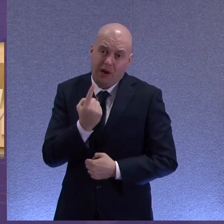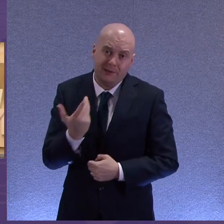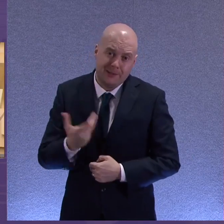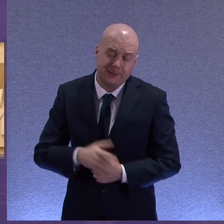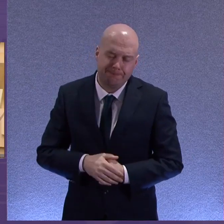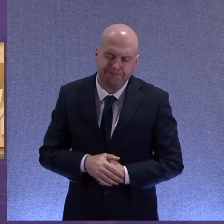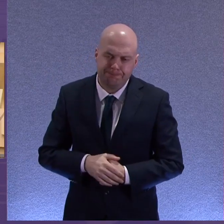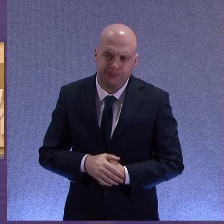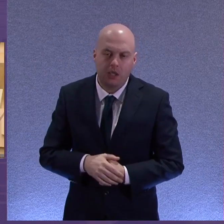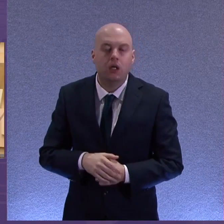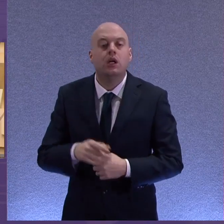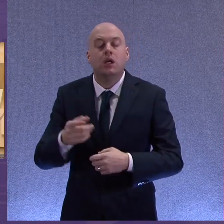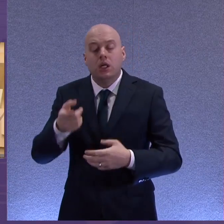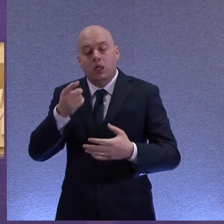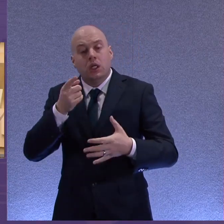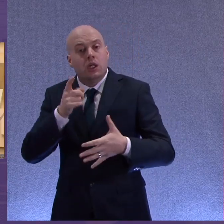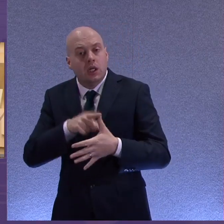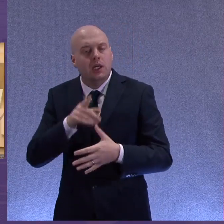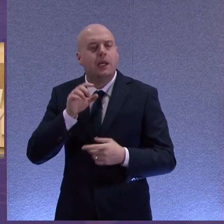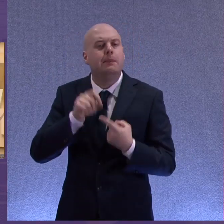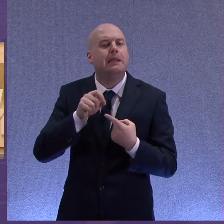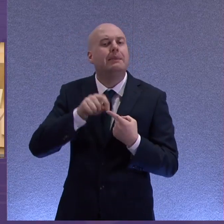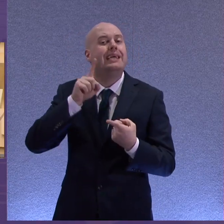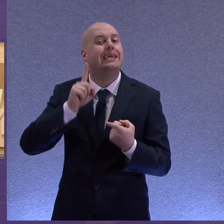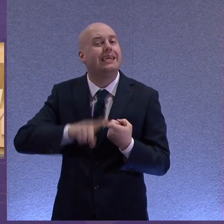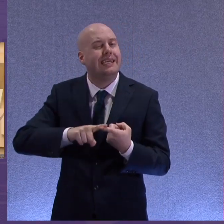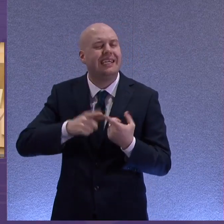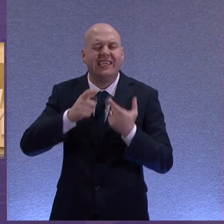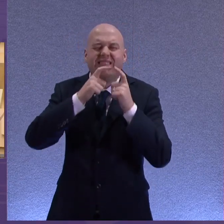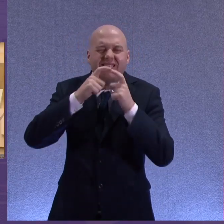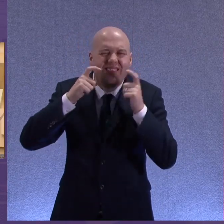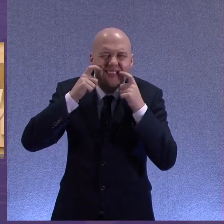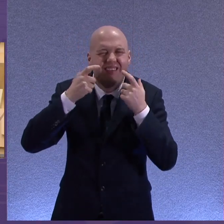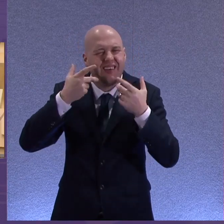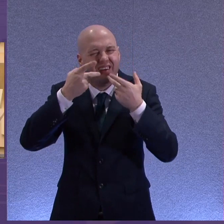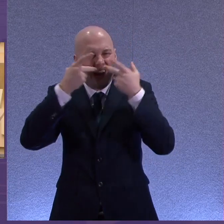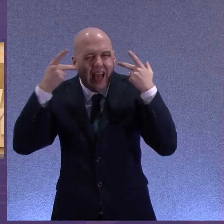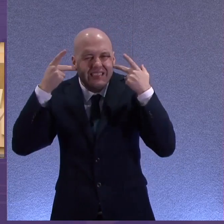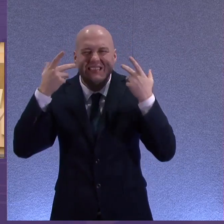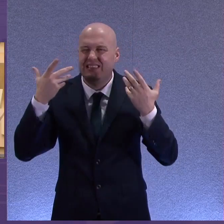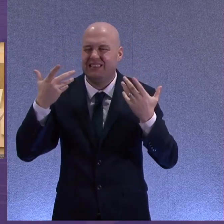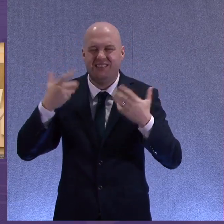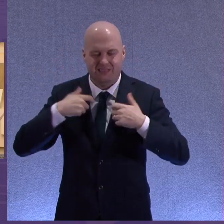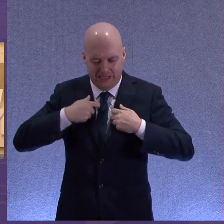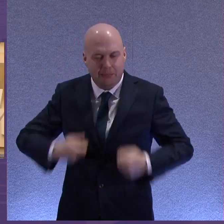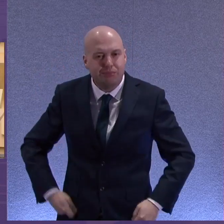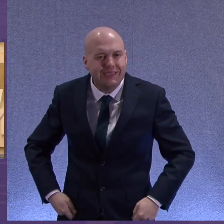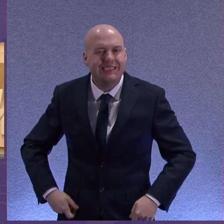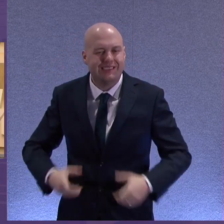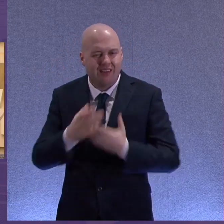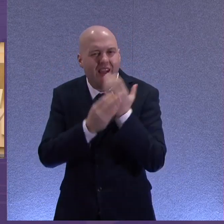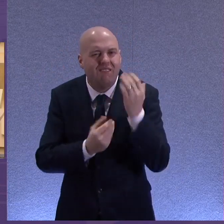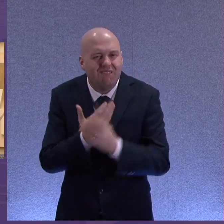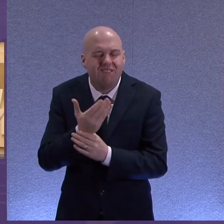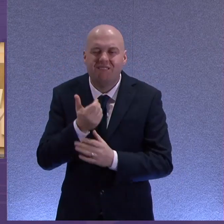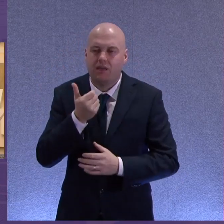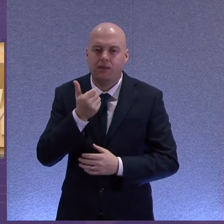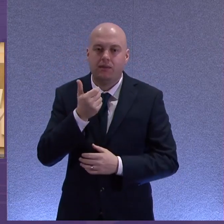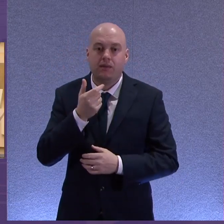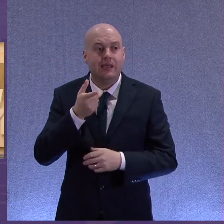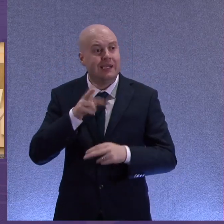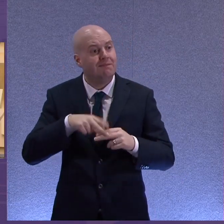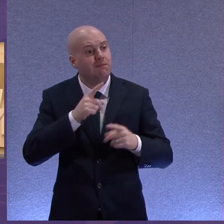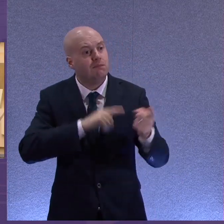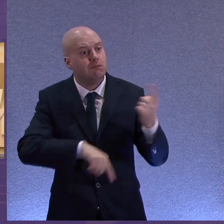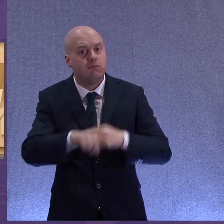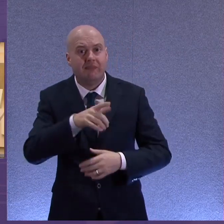the supplies are getting through. I still want to say that if people feel they're not getting the supplies they need, they should let us know that. There is a global pressure on